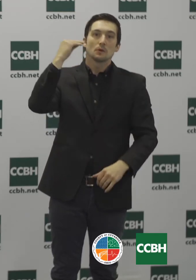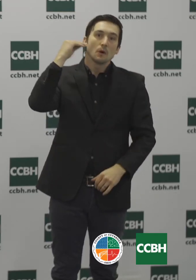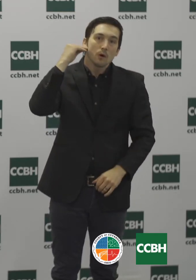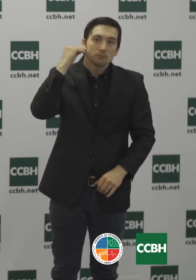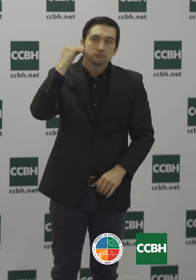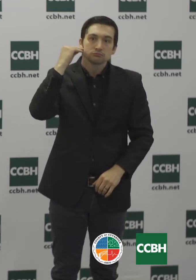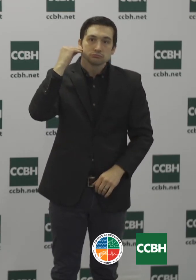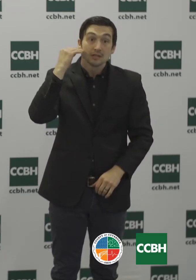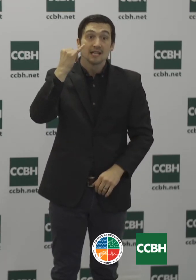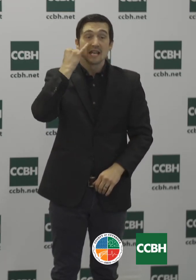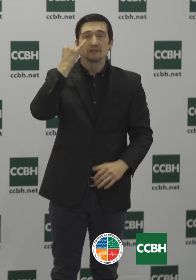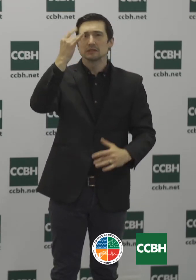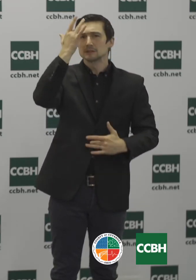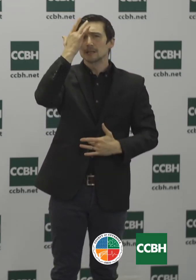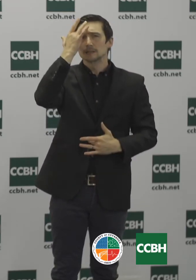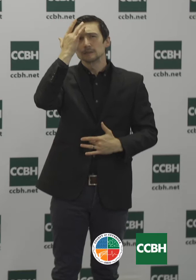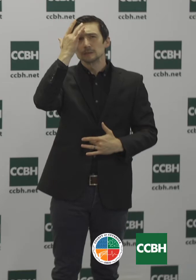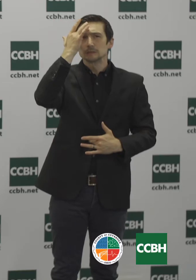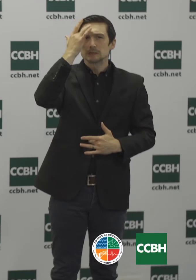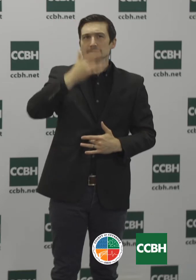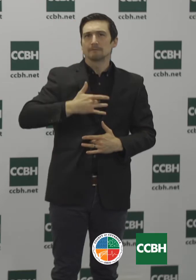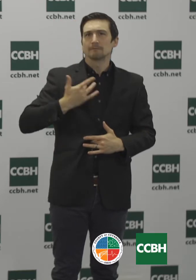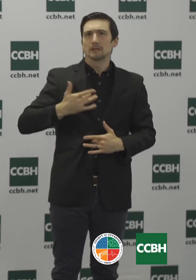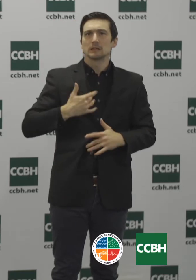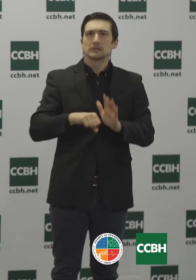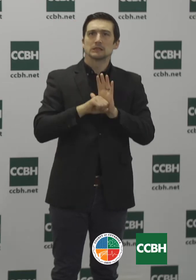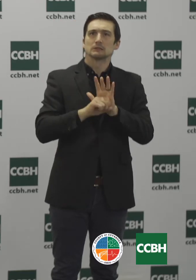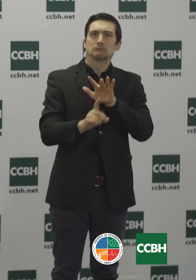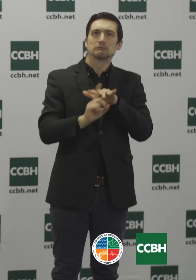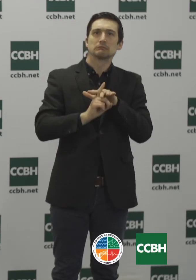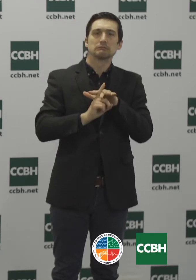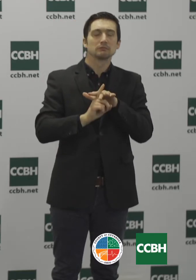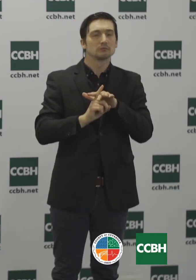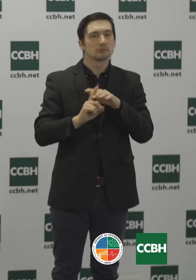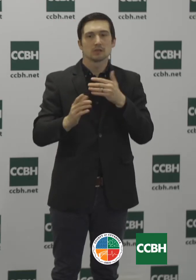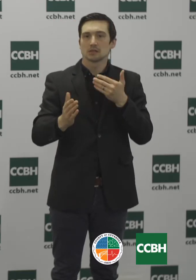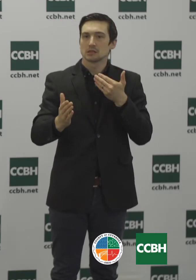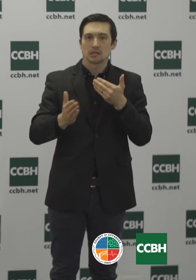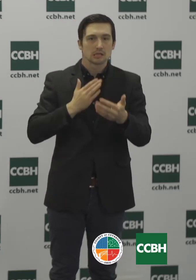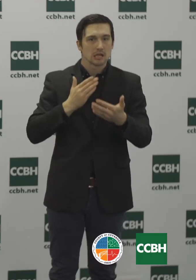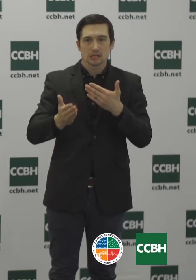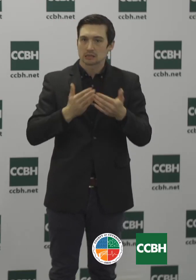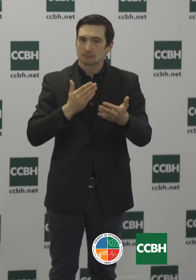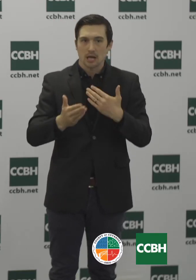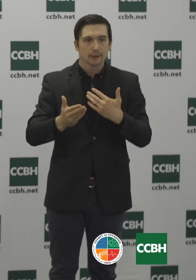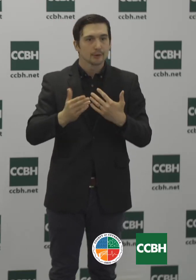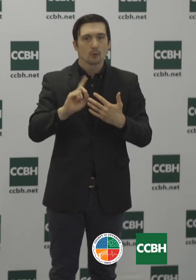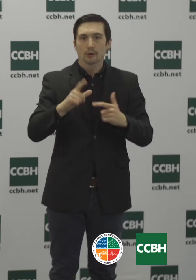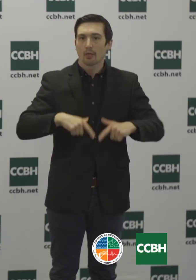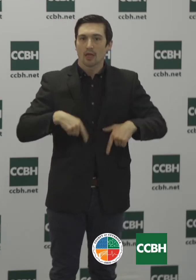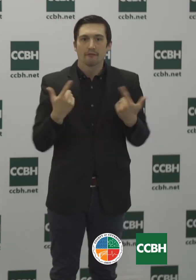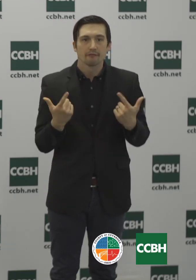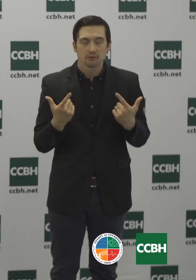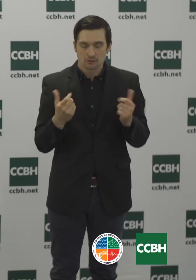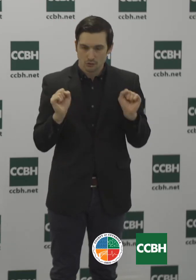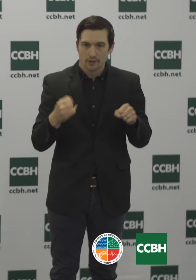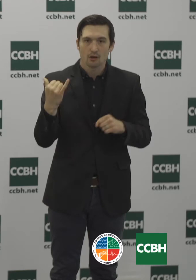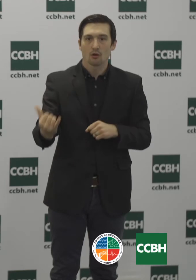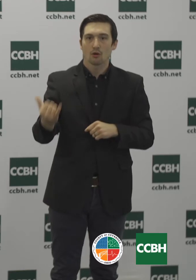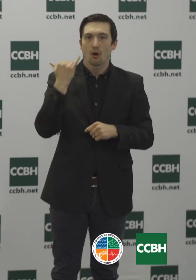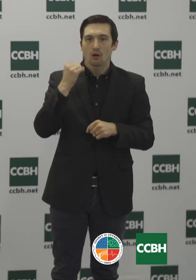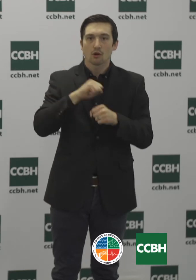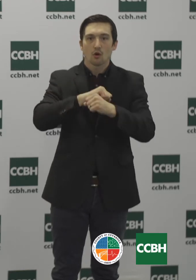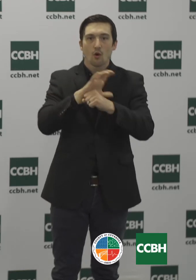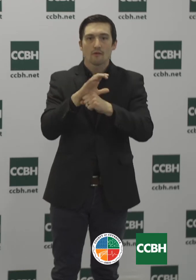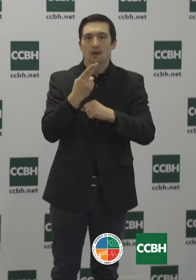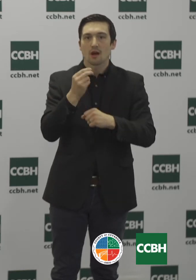when feeling sick. And if you are feeling sick, no matter where you are, you can call our COVID